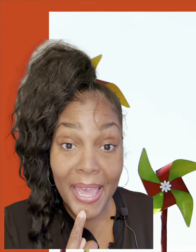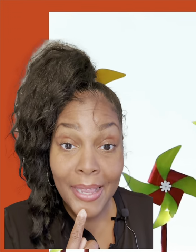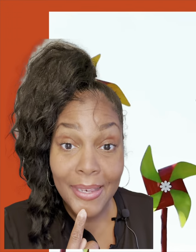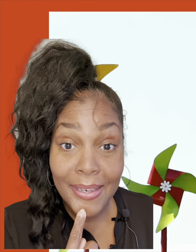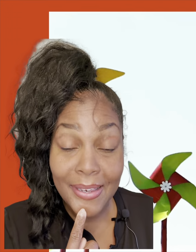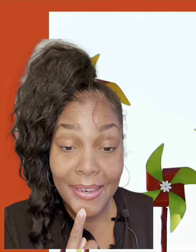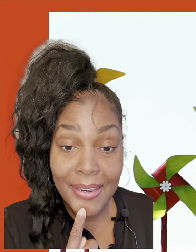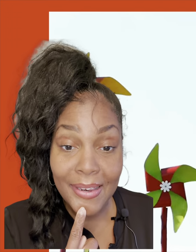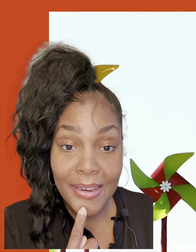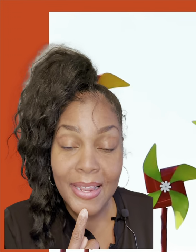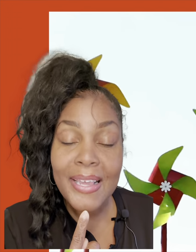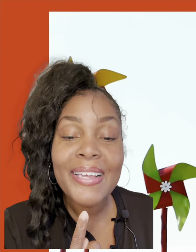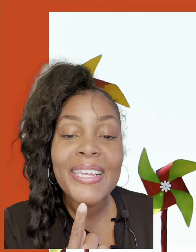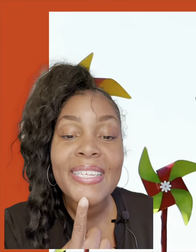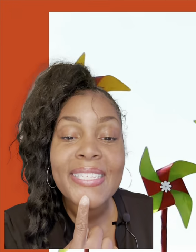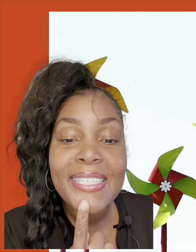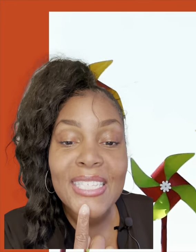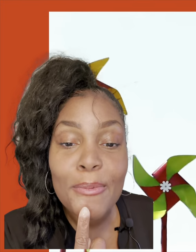Spin.